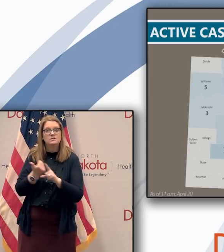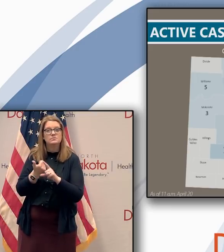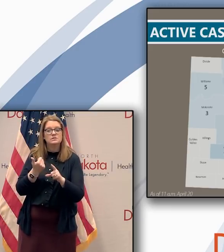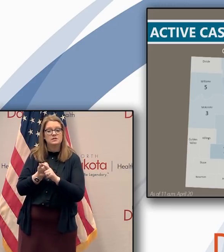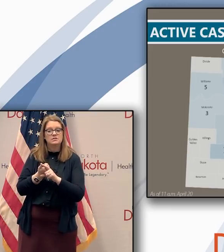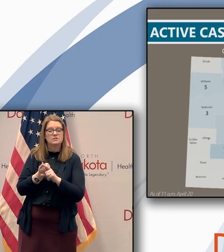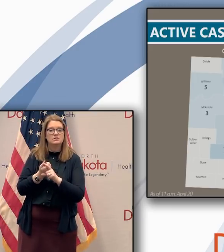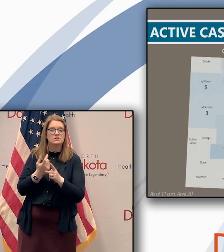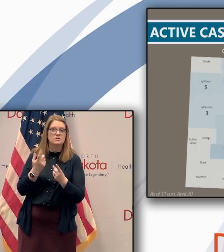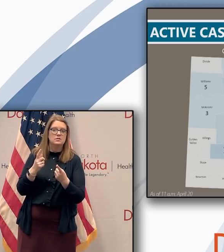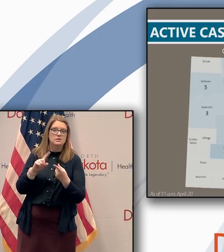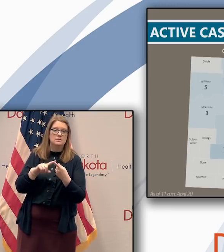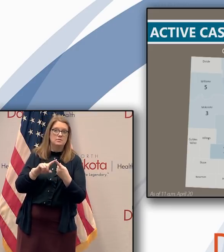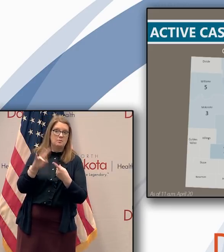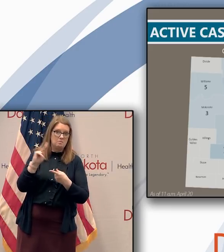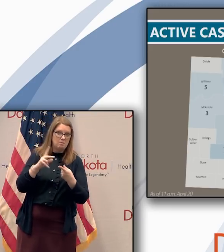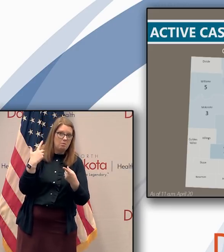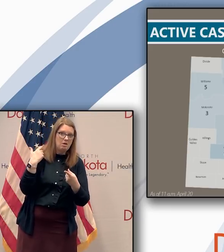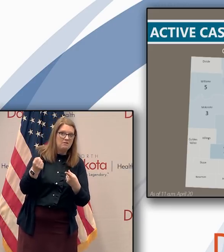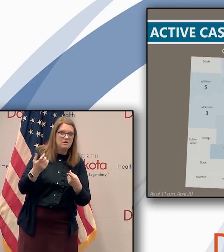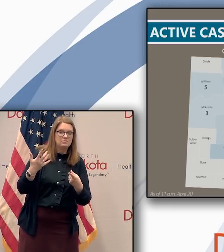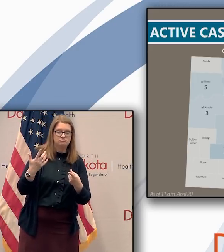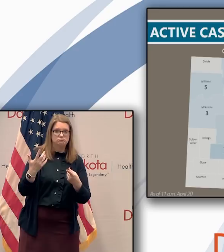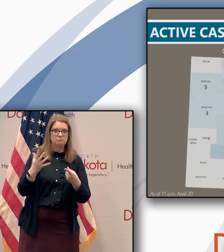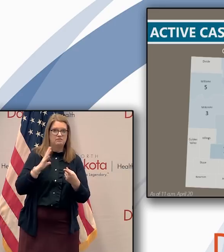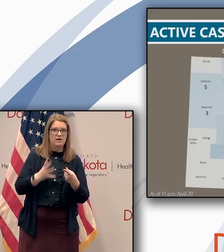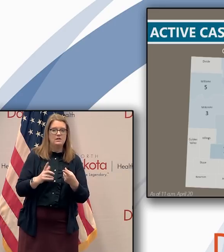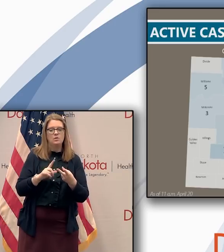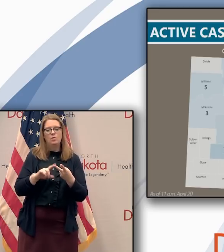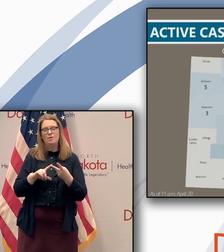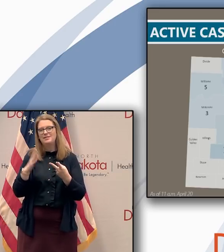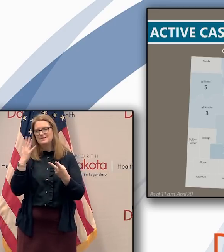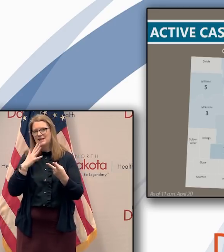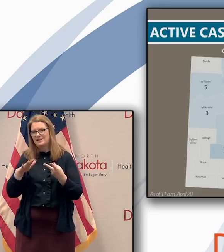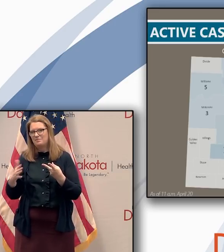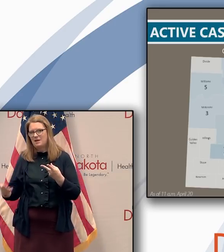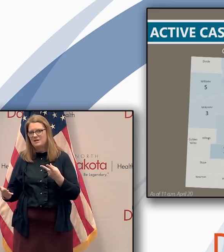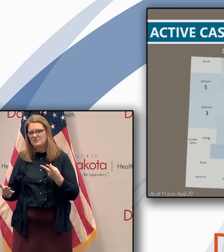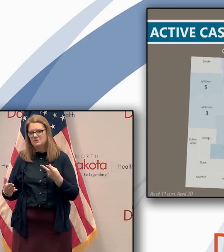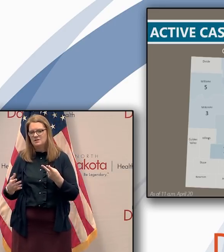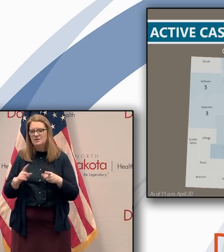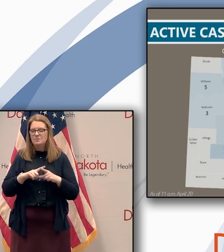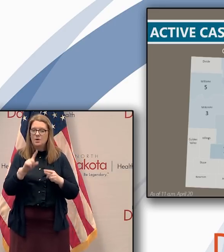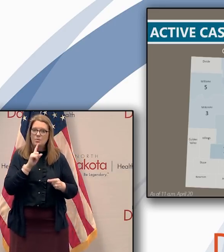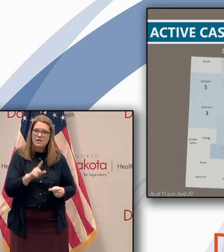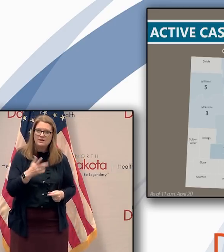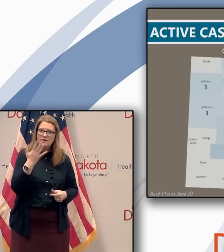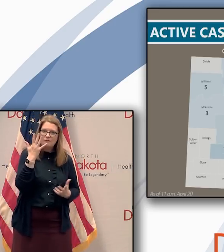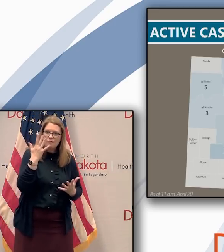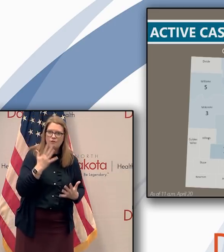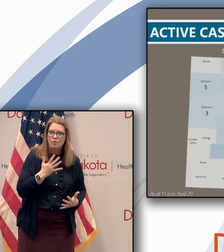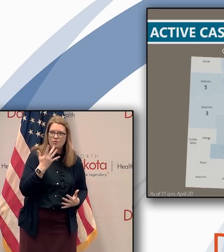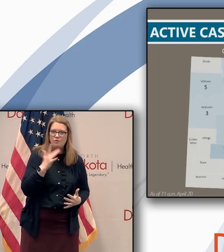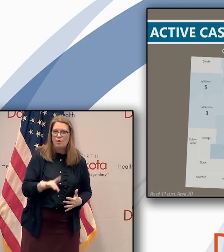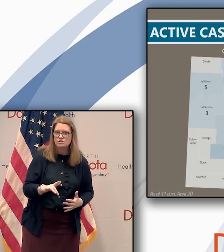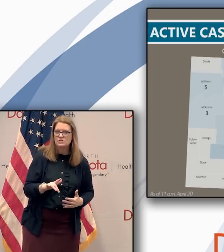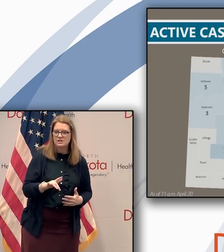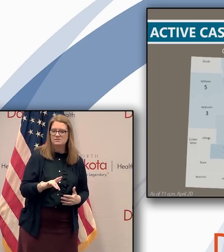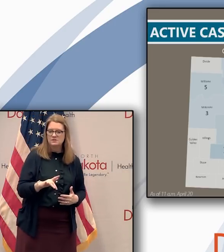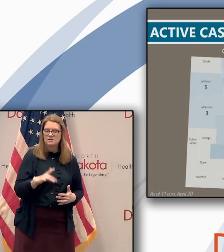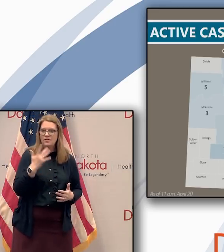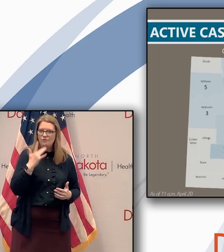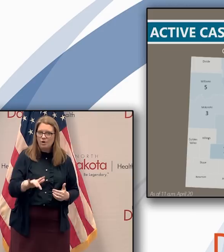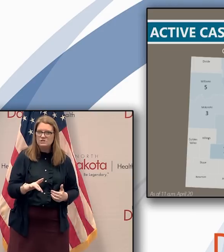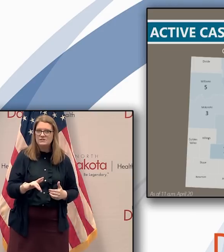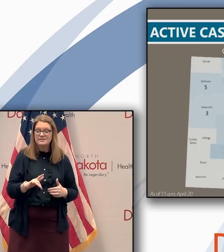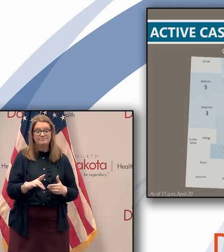chart either one of two ways. Either people have recovered or they've passed away, but that's why we're fortunate to have swaths of the state that currently